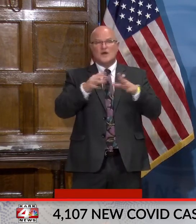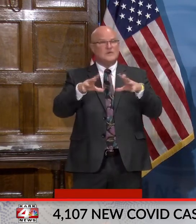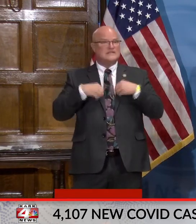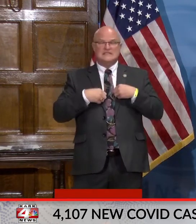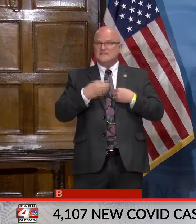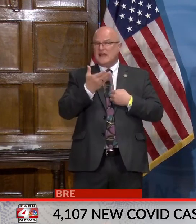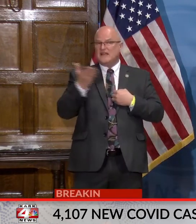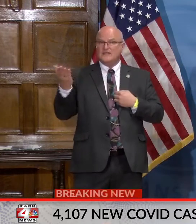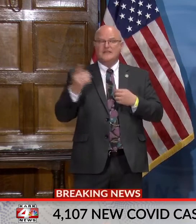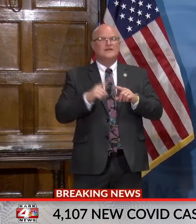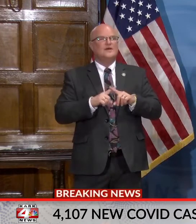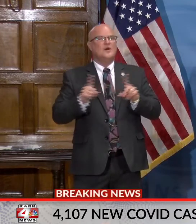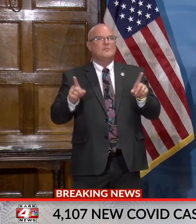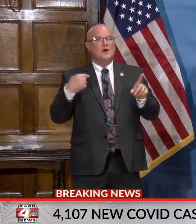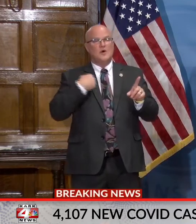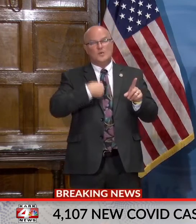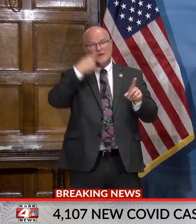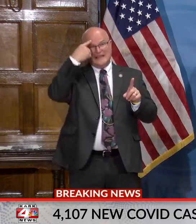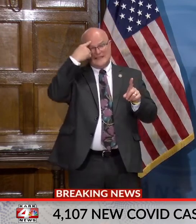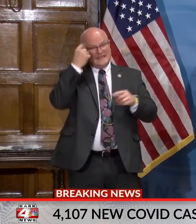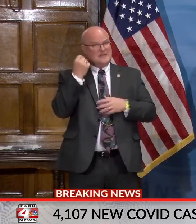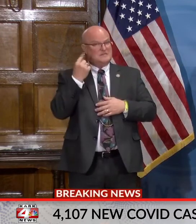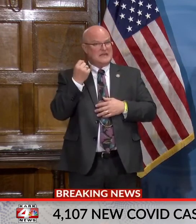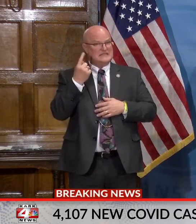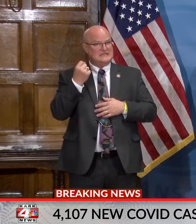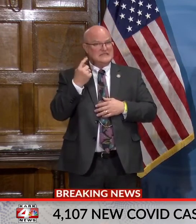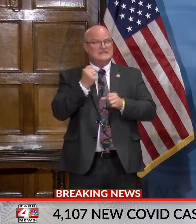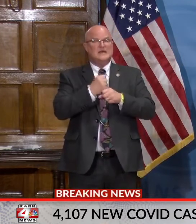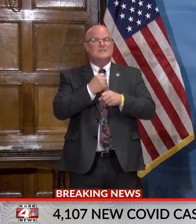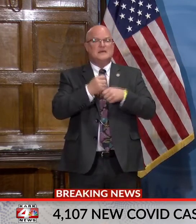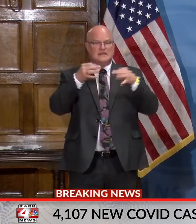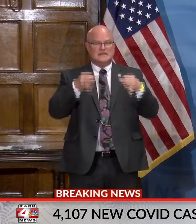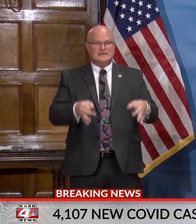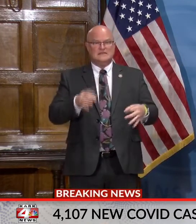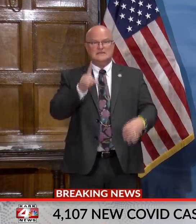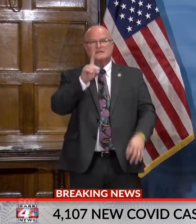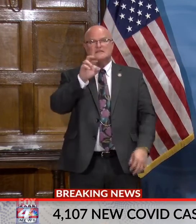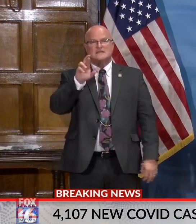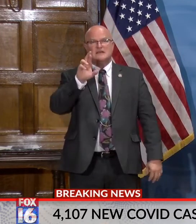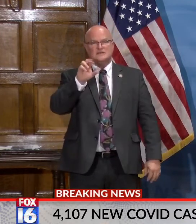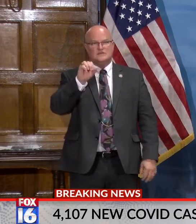there, but we think that makes sense, and we make that judgment. Dr. Romero?